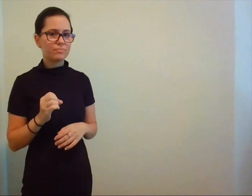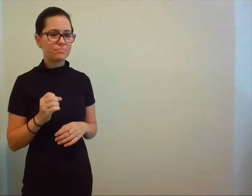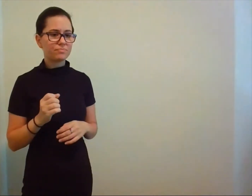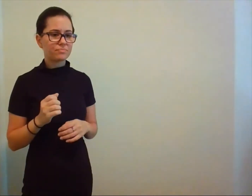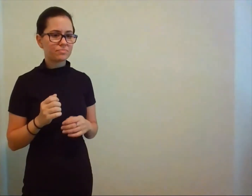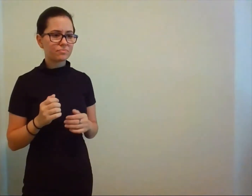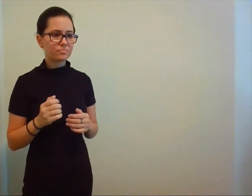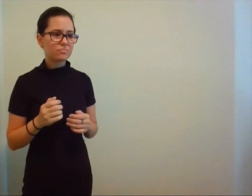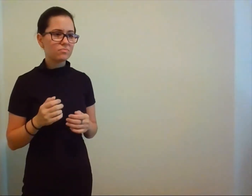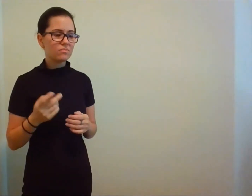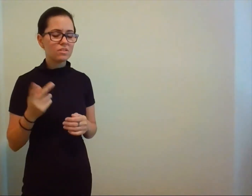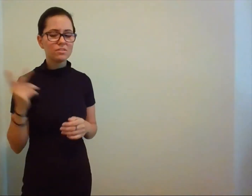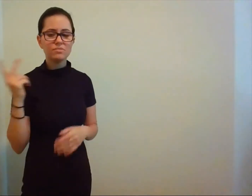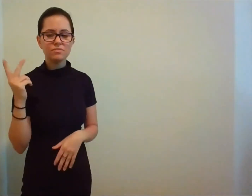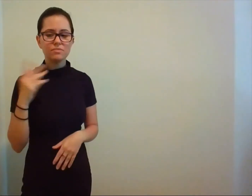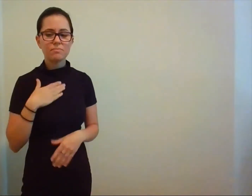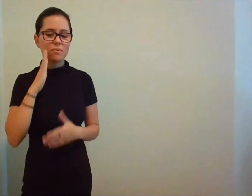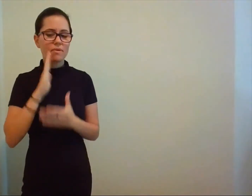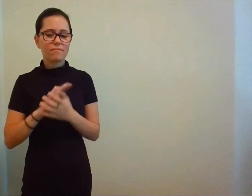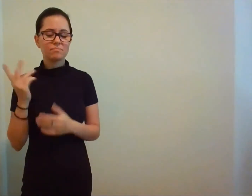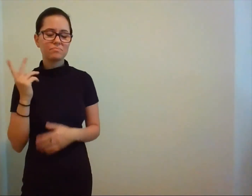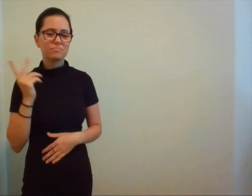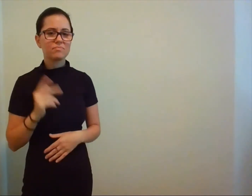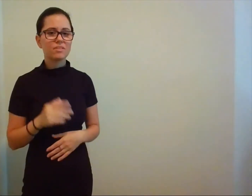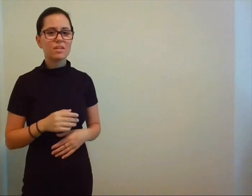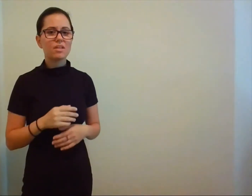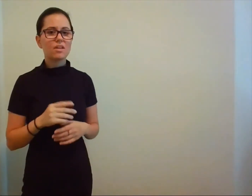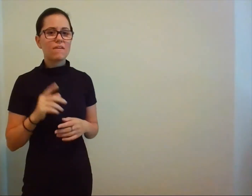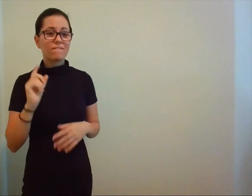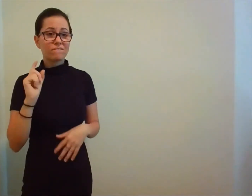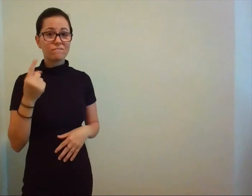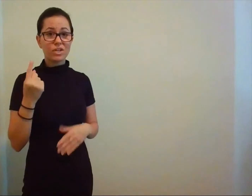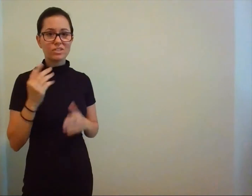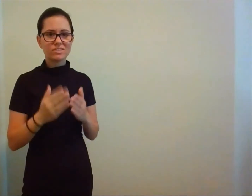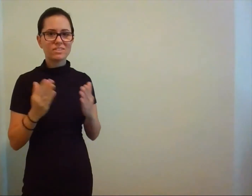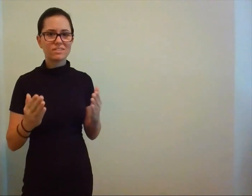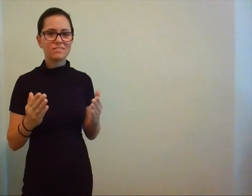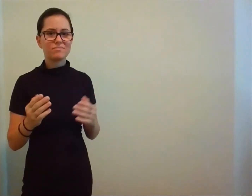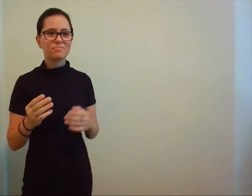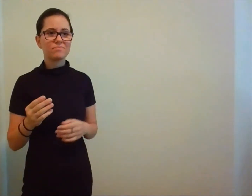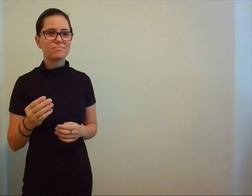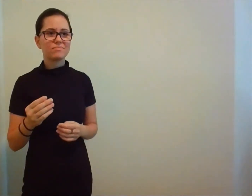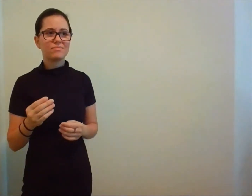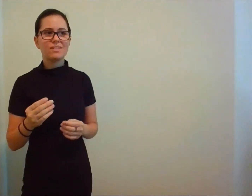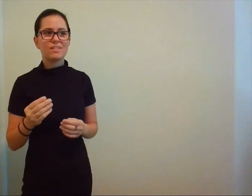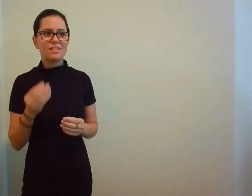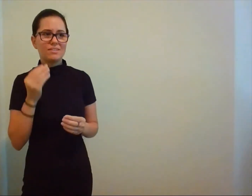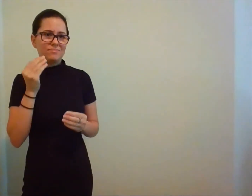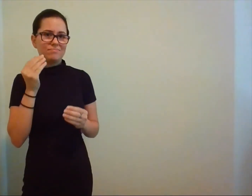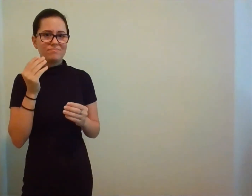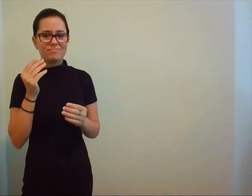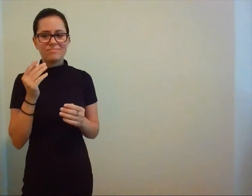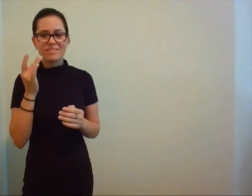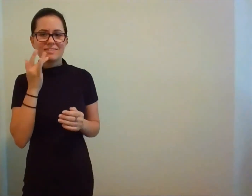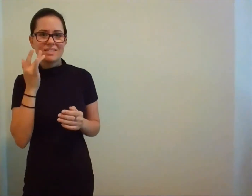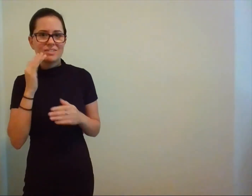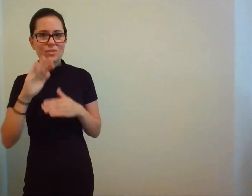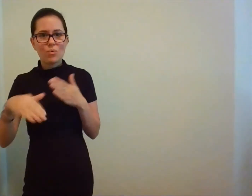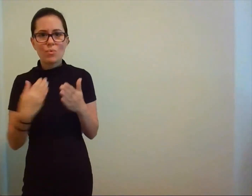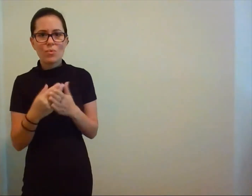we broke out all of the sour cream and cheddar chips and started tasting them and figure out which ones are the best. And you weren't even there.